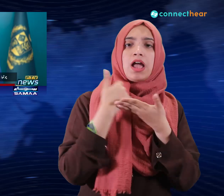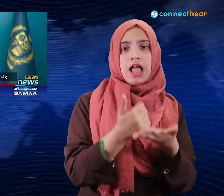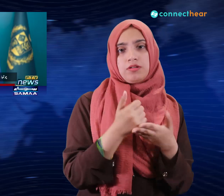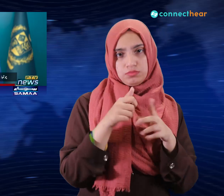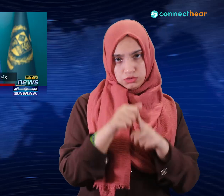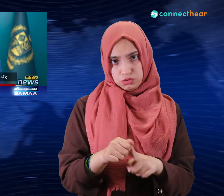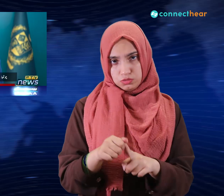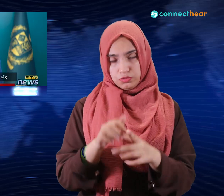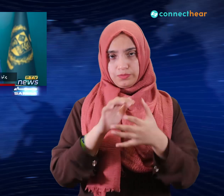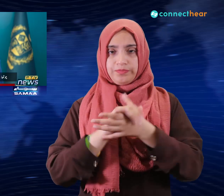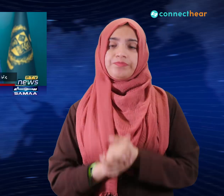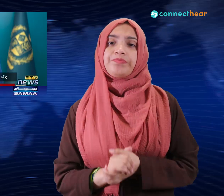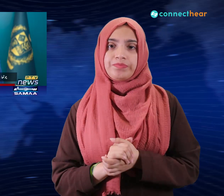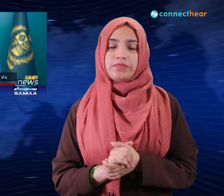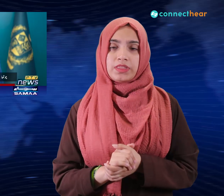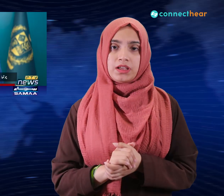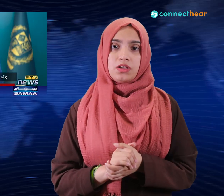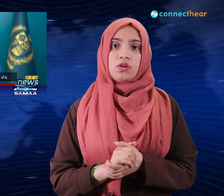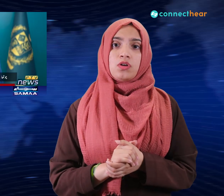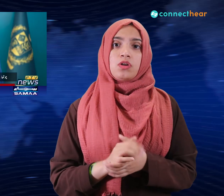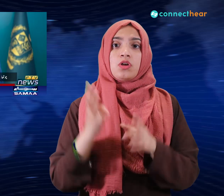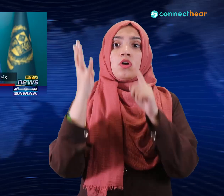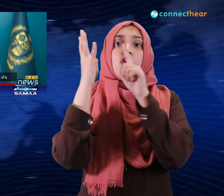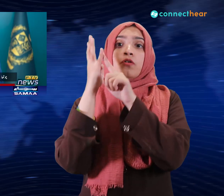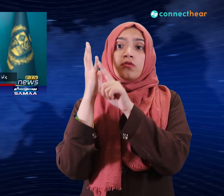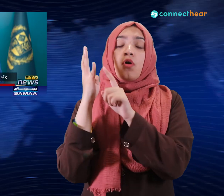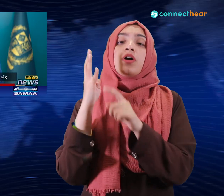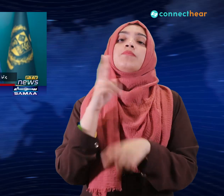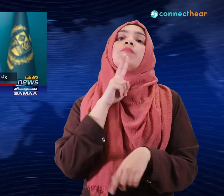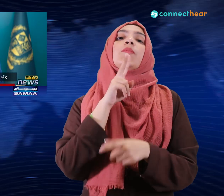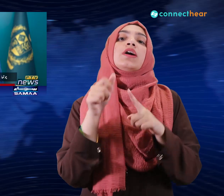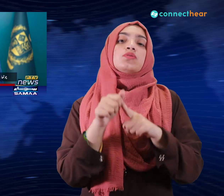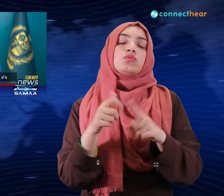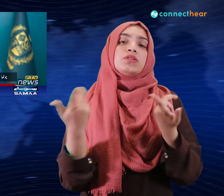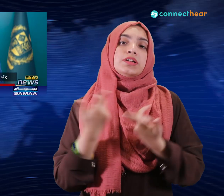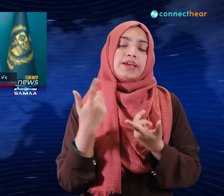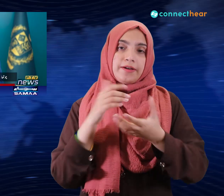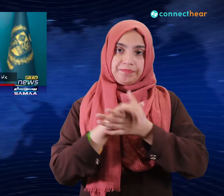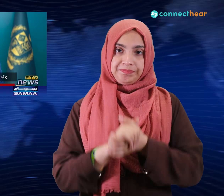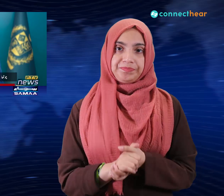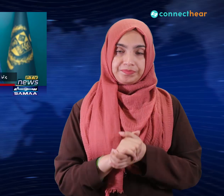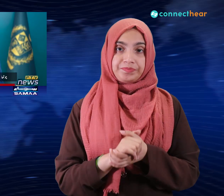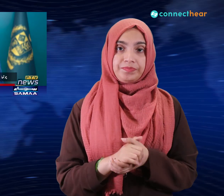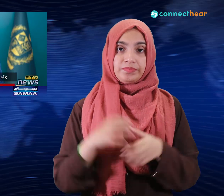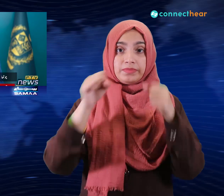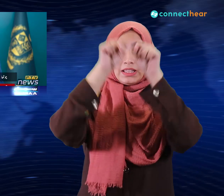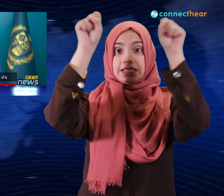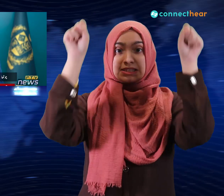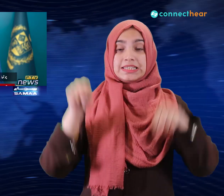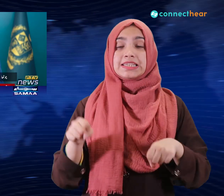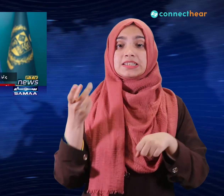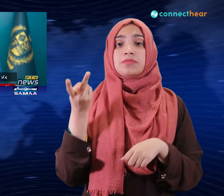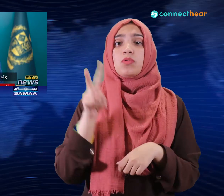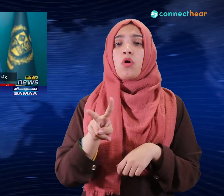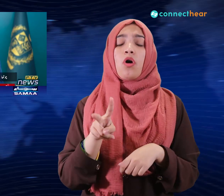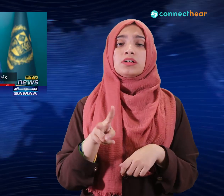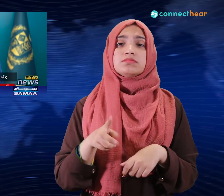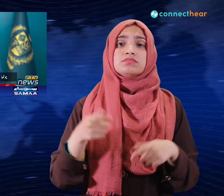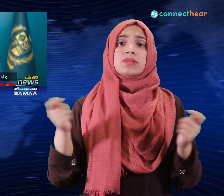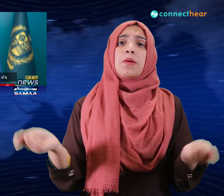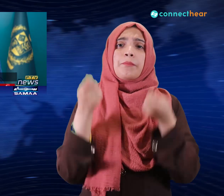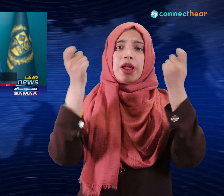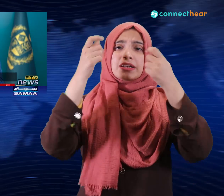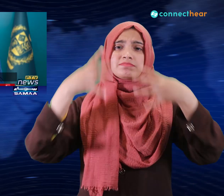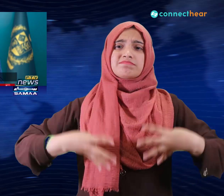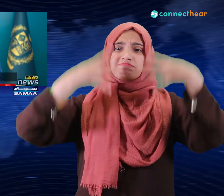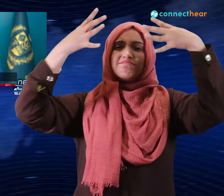Fourth, the structural and systemic deficiencies of the international financial and trade